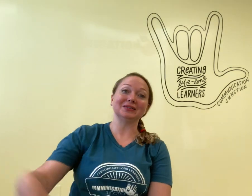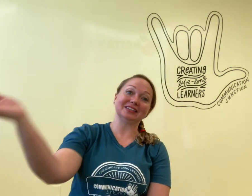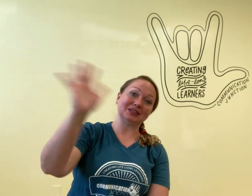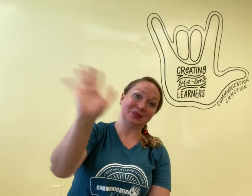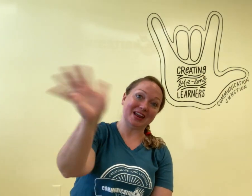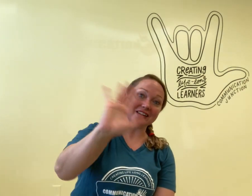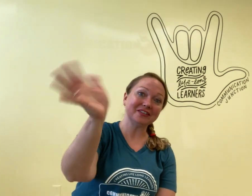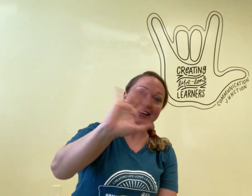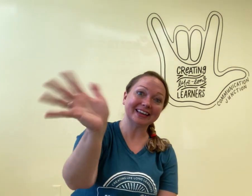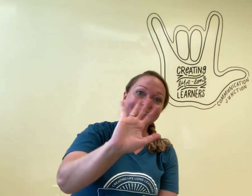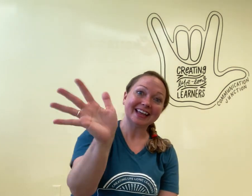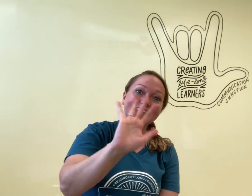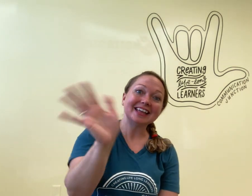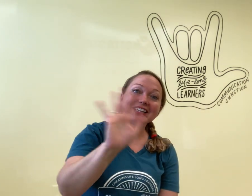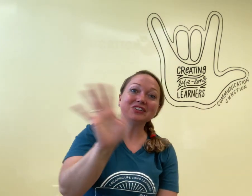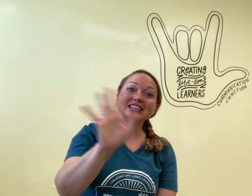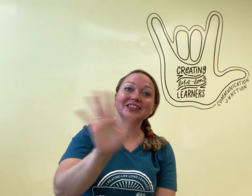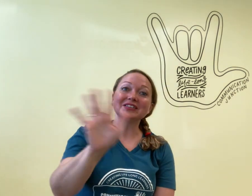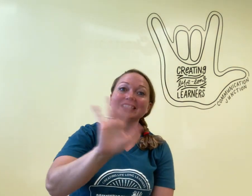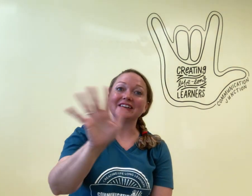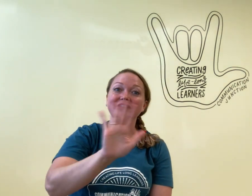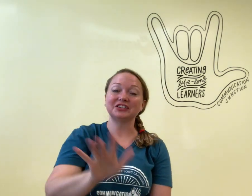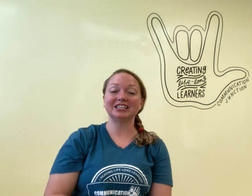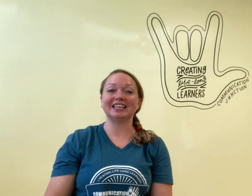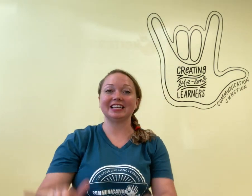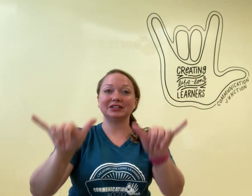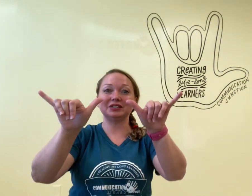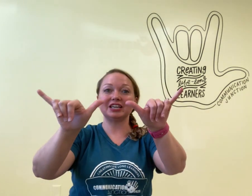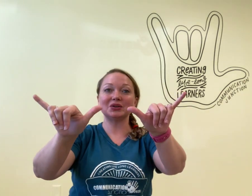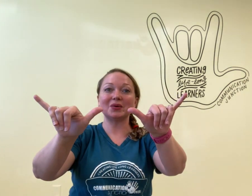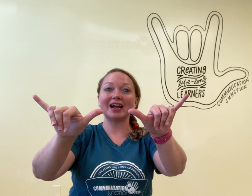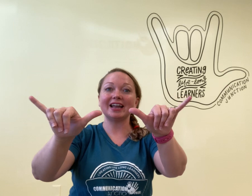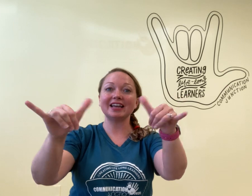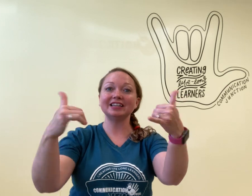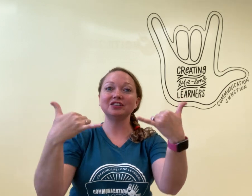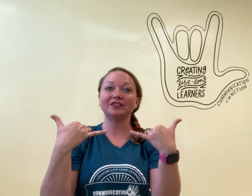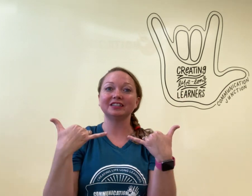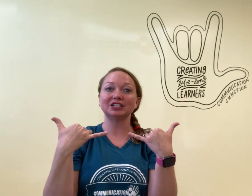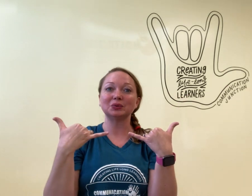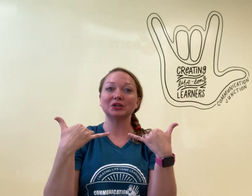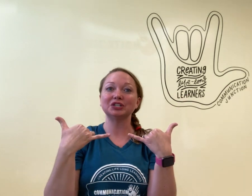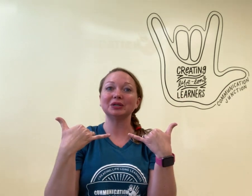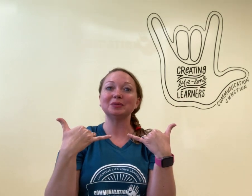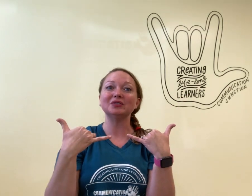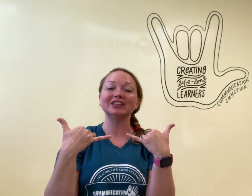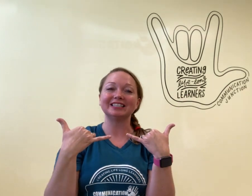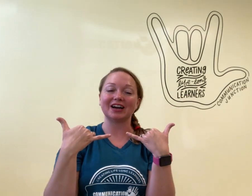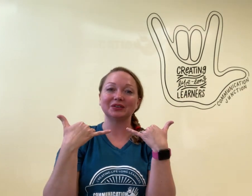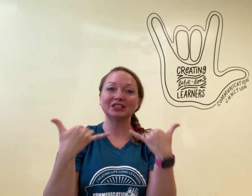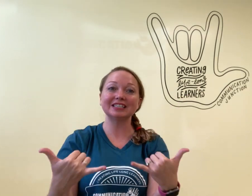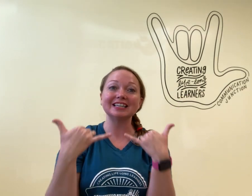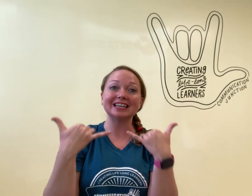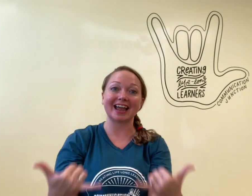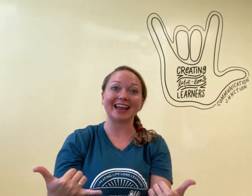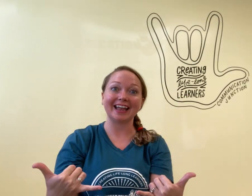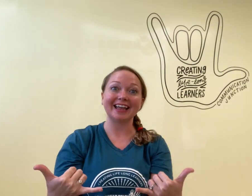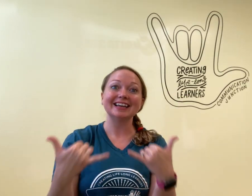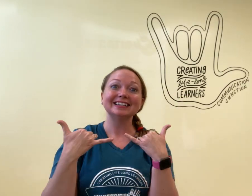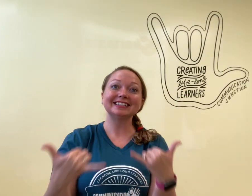to wave, and then you need to know the sign for today. So you take your Y hand and you face it towards you and you move it down. Today,